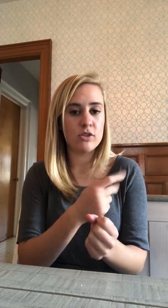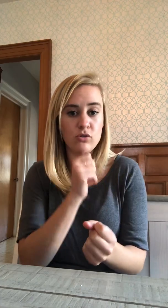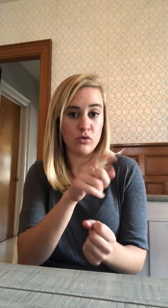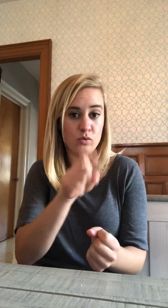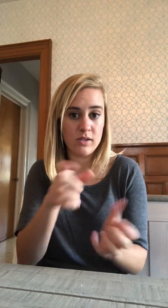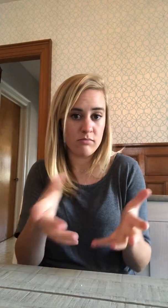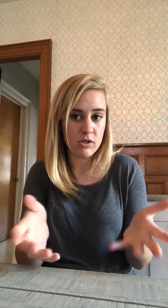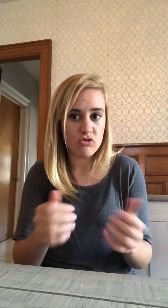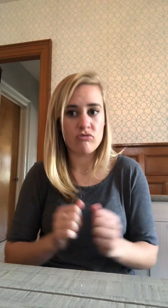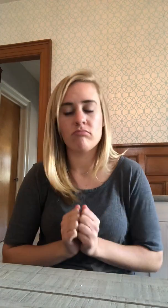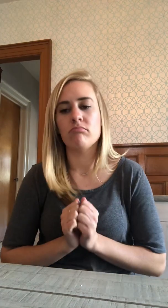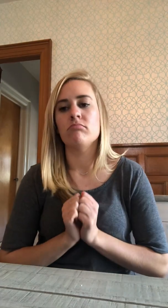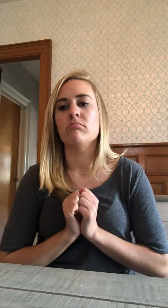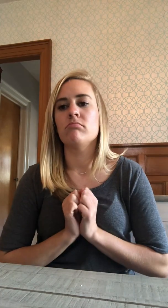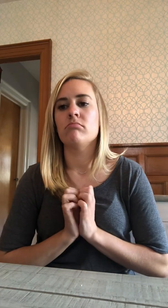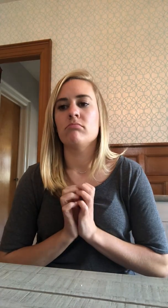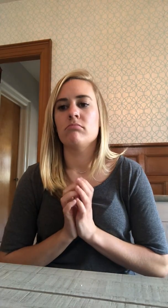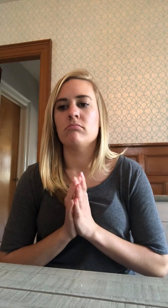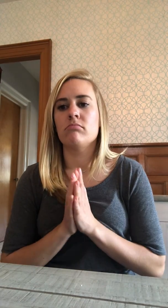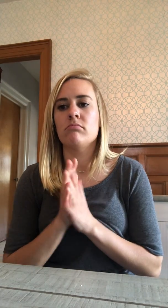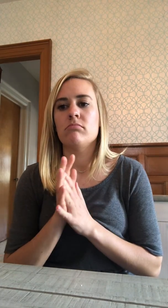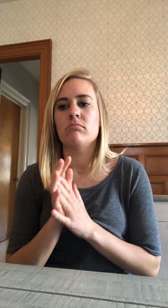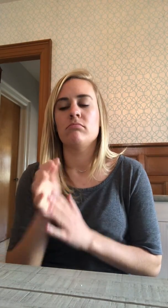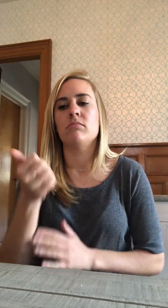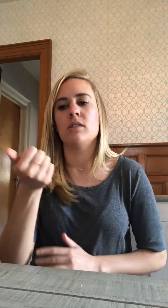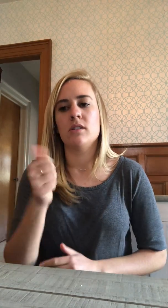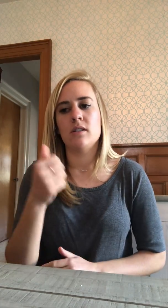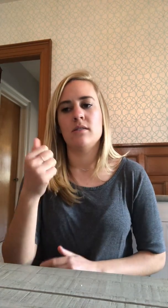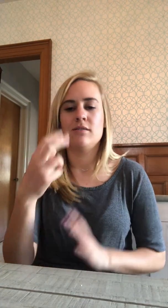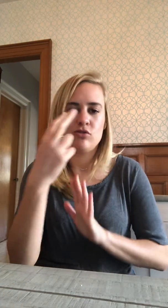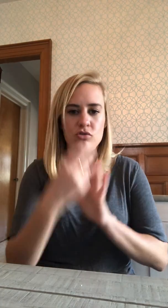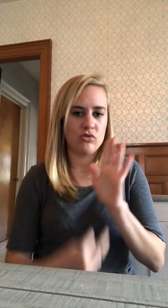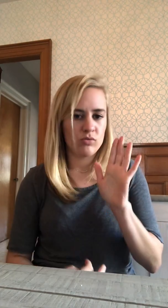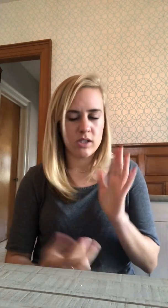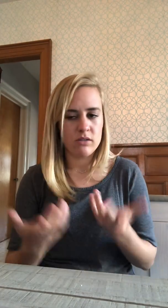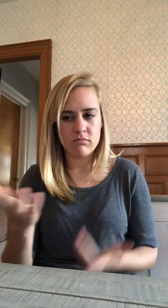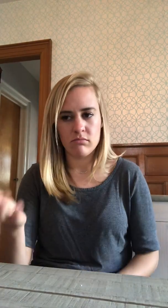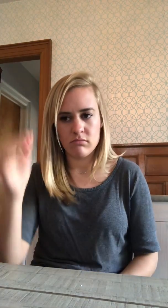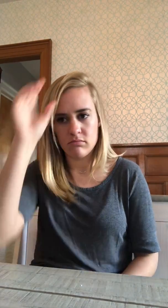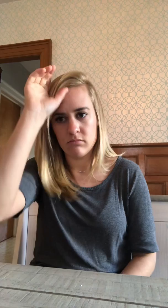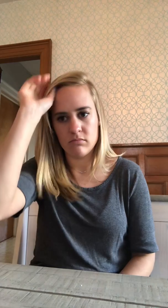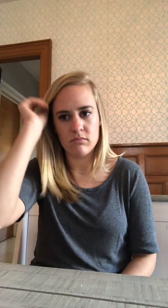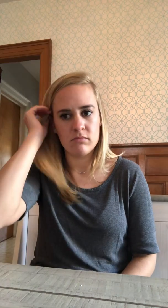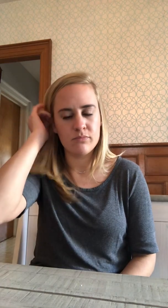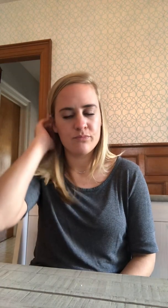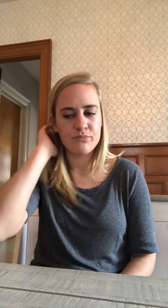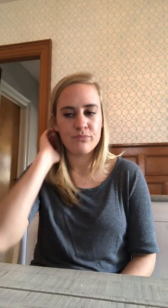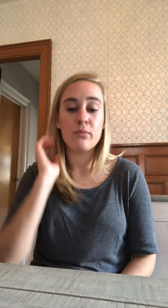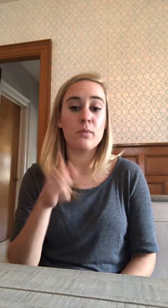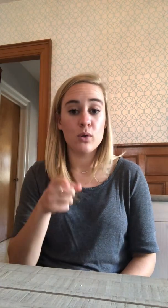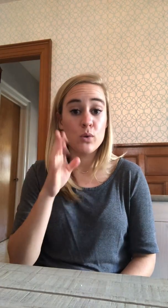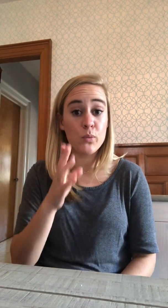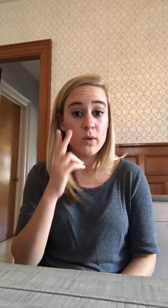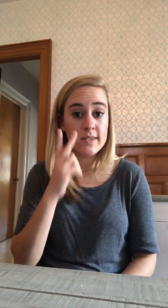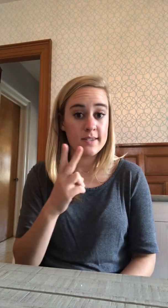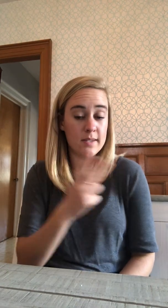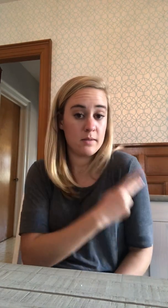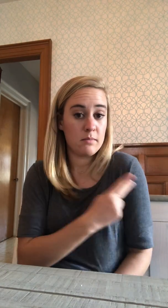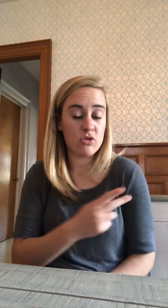Any indication that will make general anesthesia a considerable risk for the well-being of the patient. And you will see patients that have